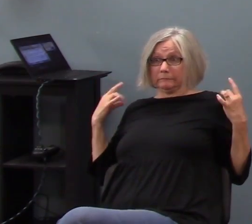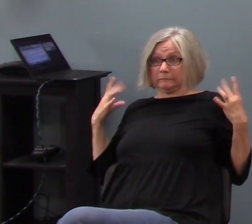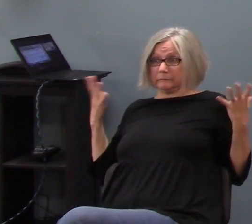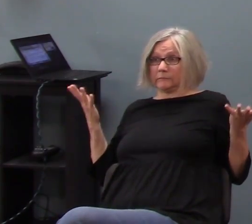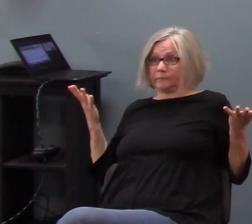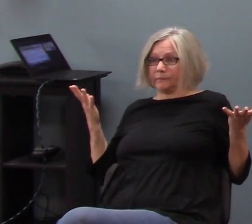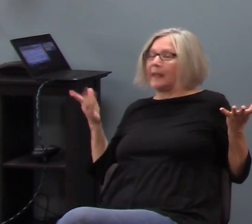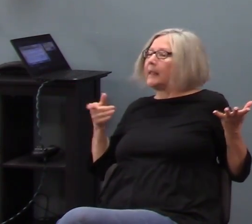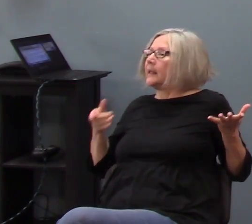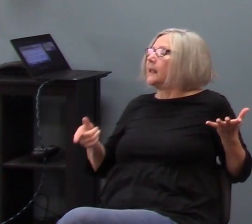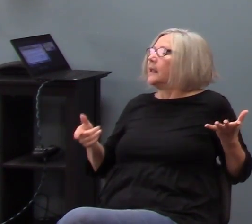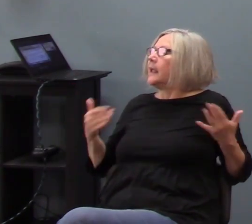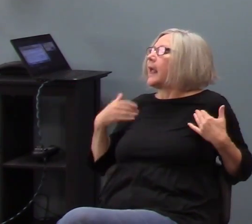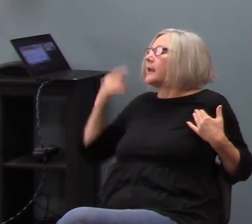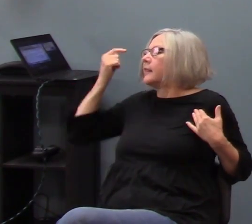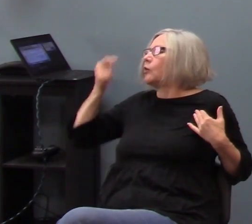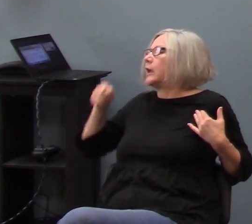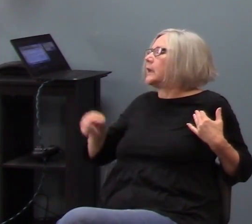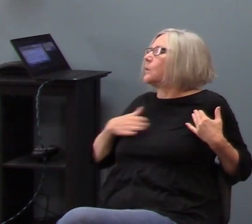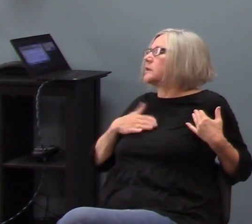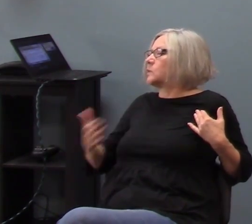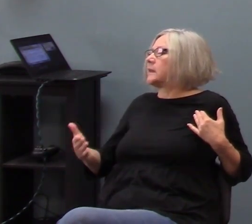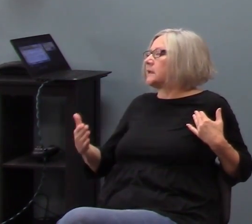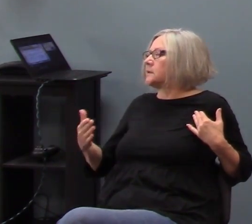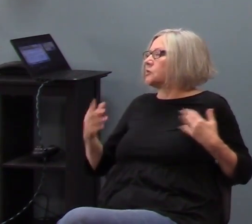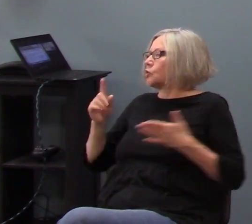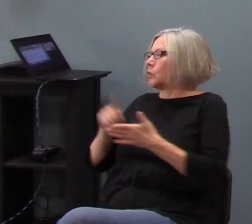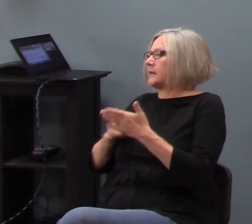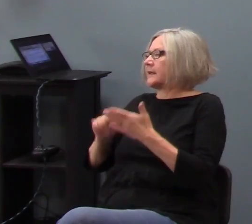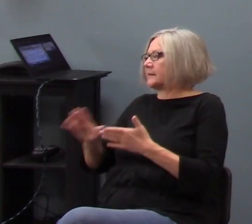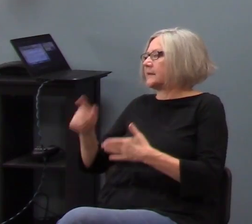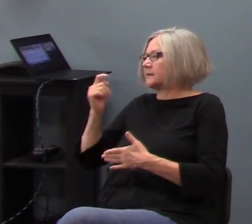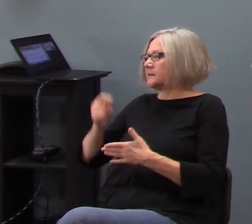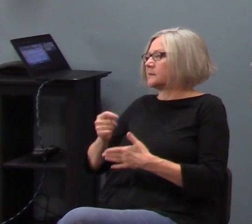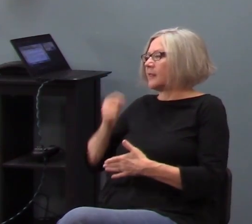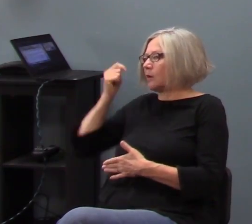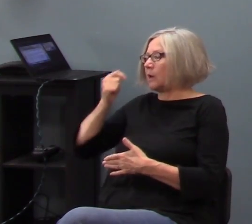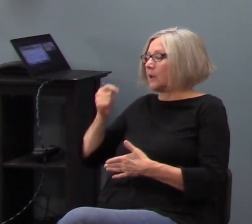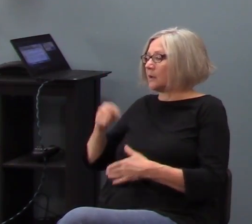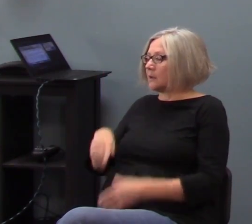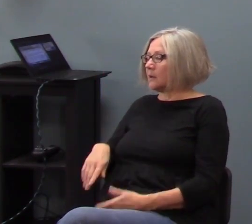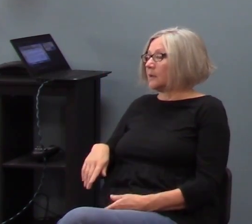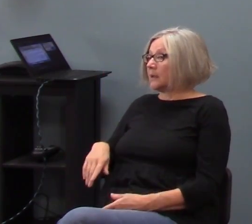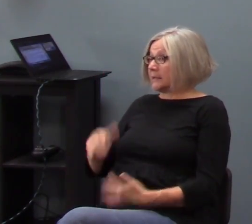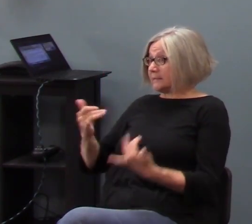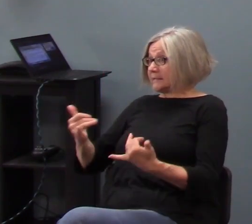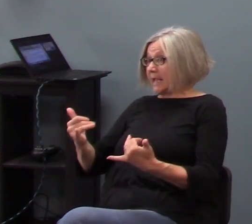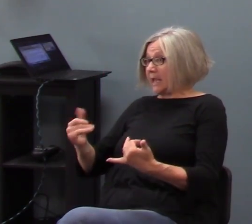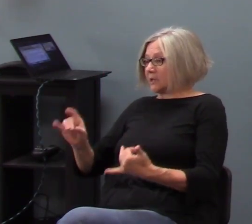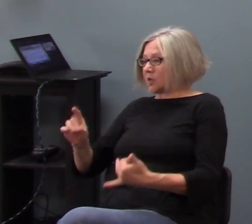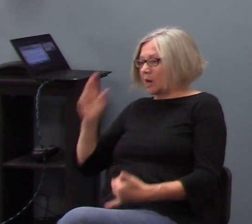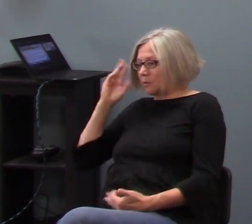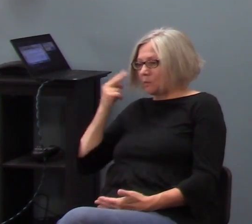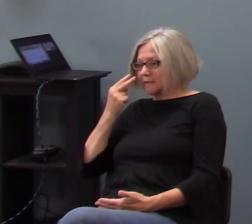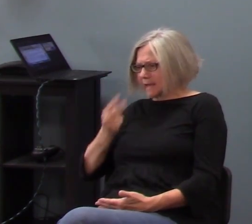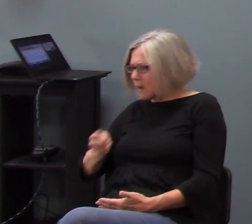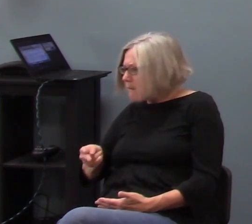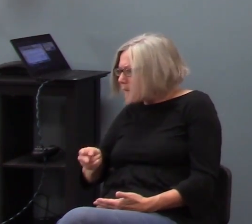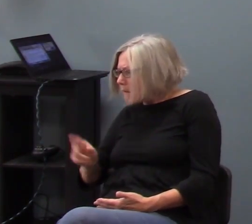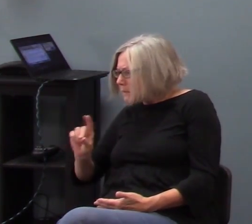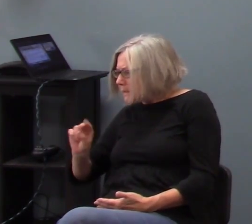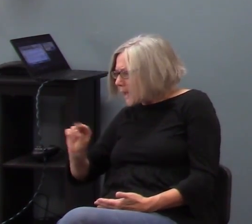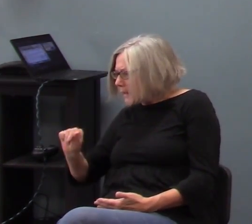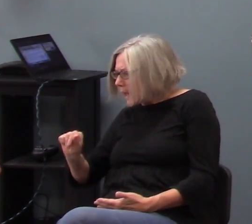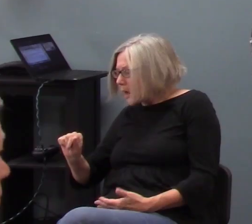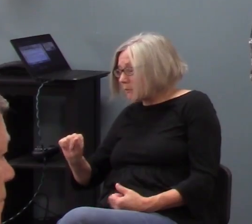theory, and he was willing to criticize his own theory far more than we are today. And he would have looked at DNA and be like, you guys are dumb. We need a new theory.